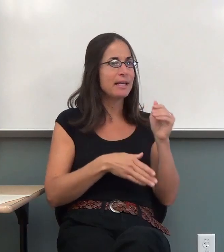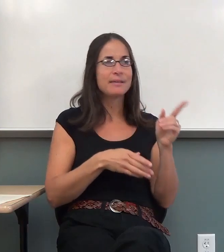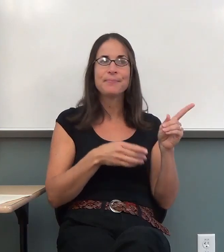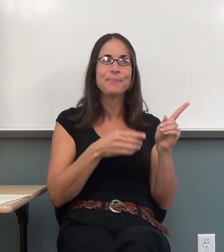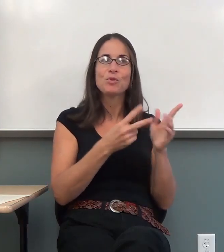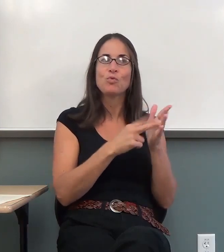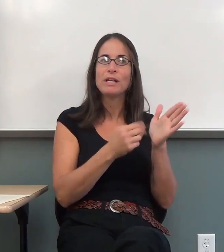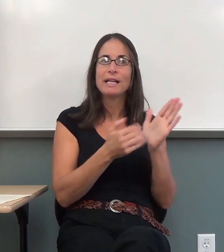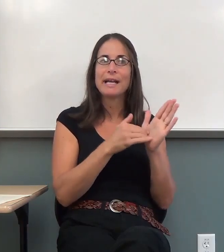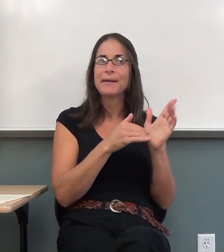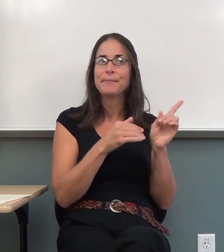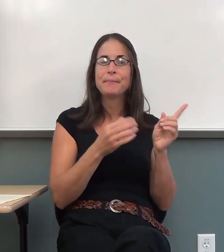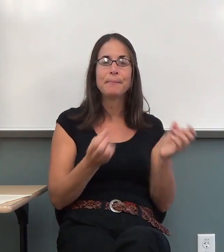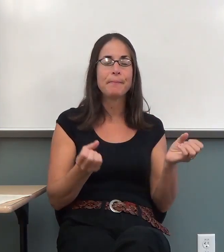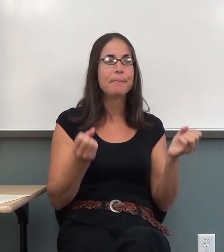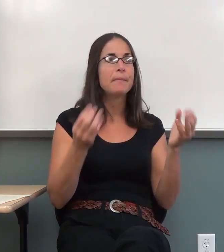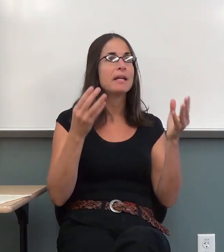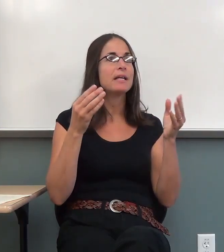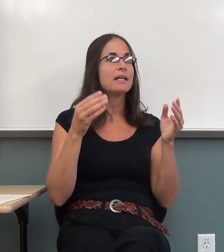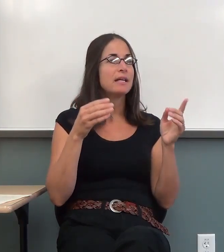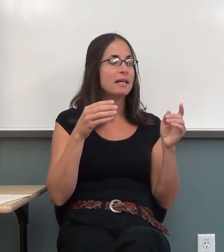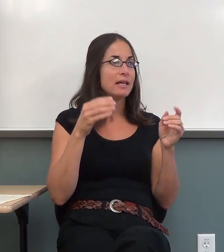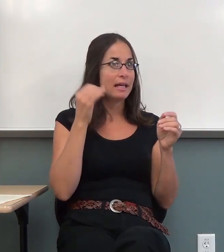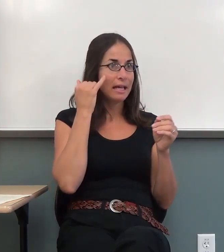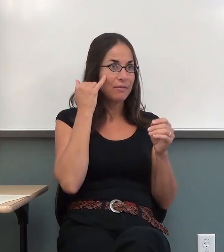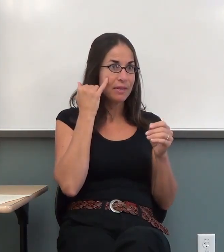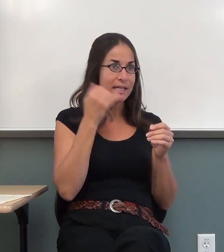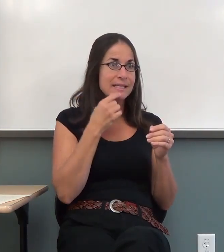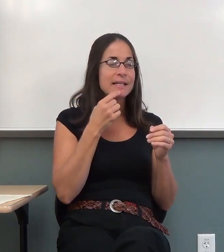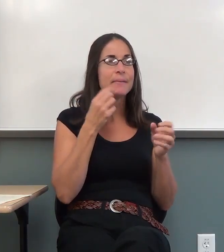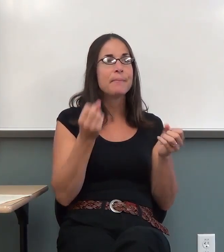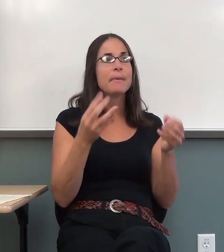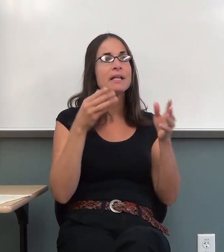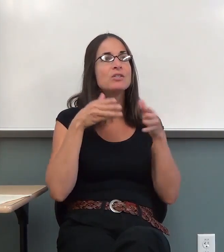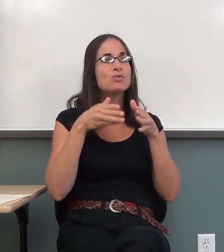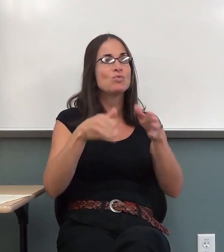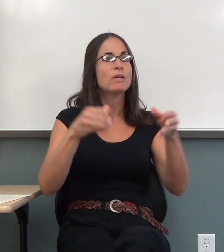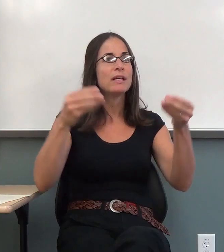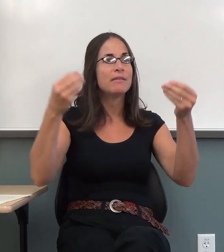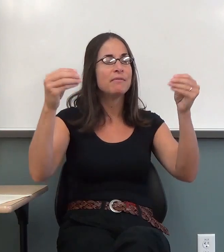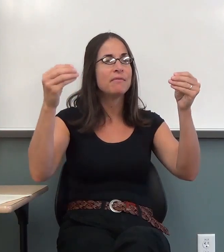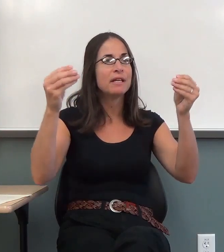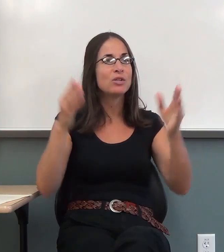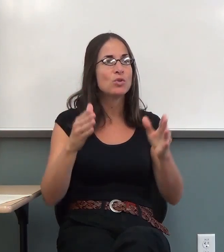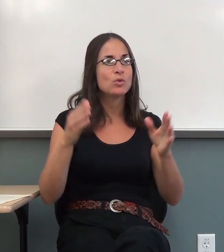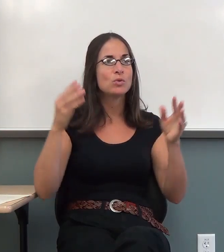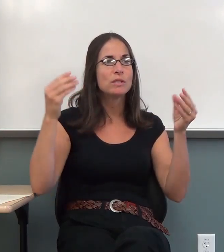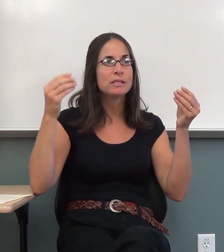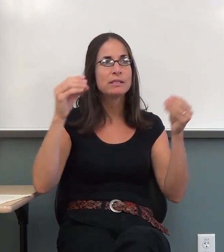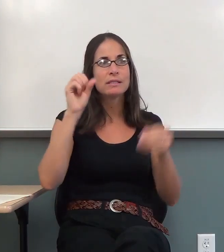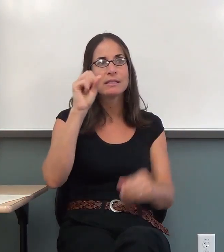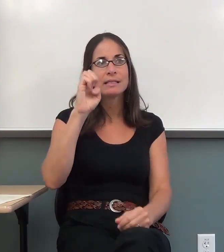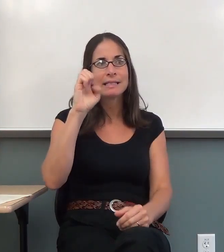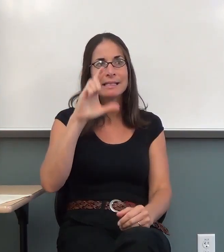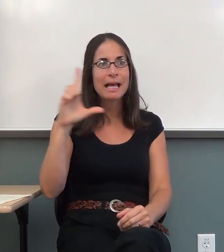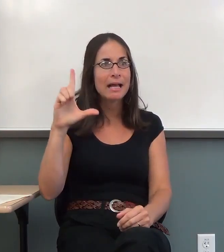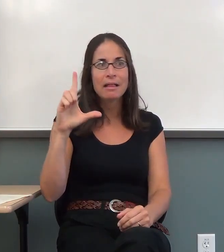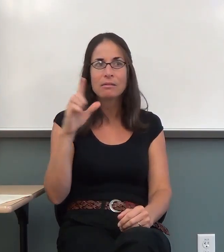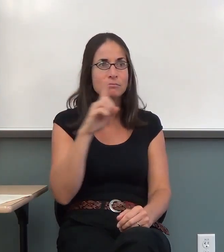again. Many street vendors. Now, if they had said many street vendors sell, but in this case, it's